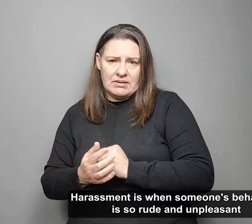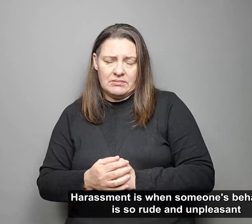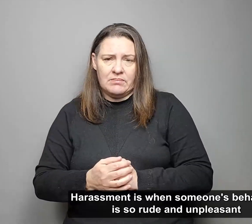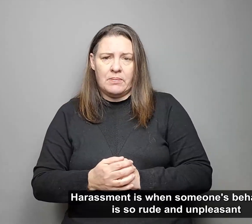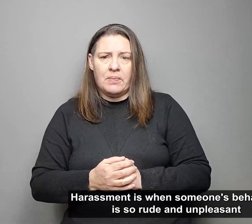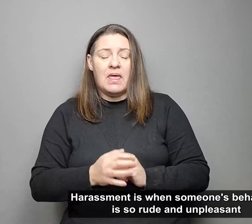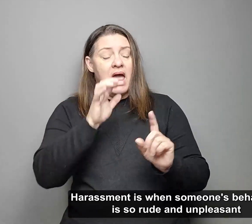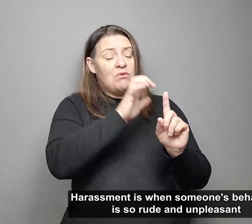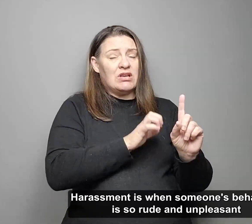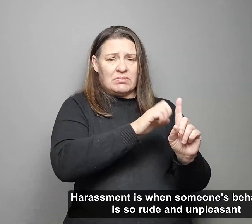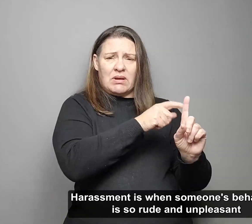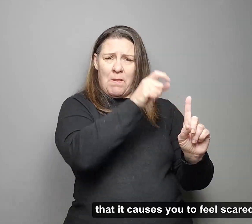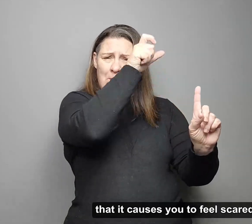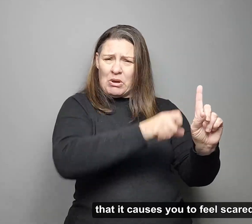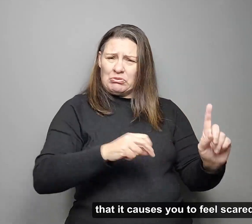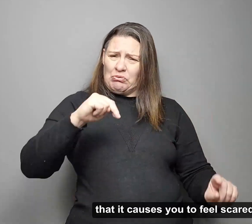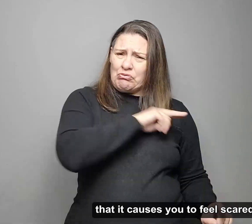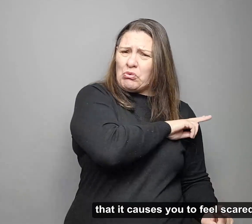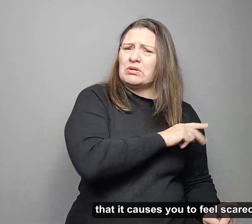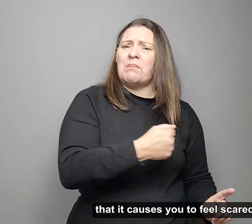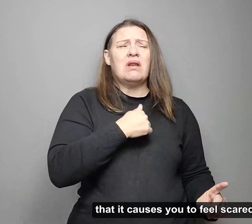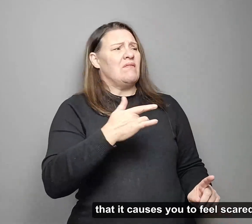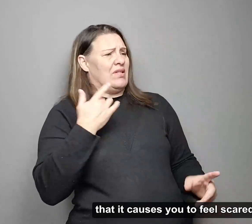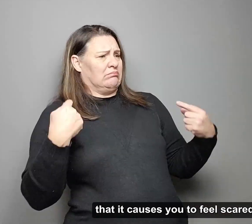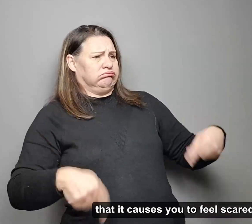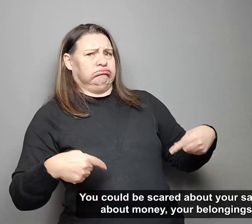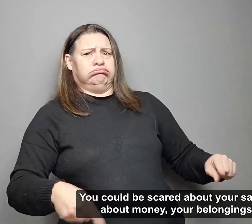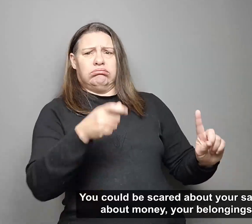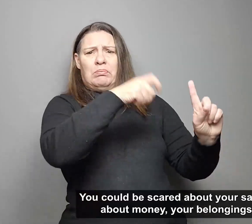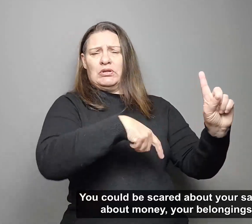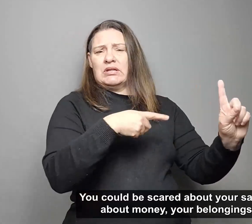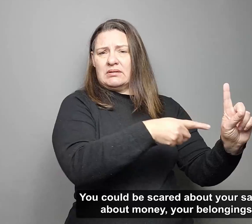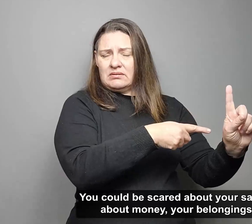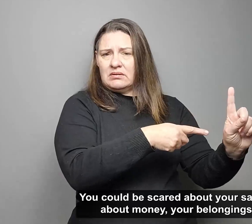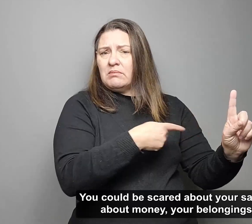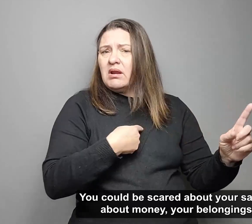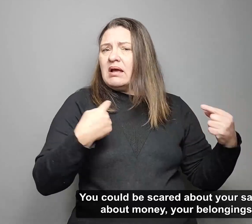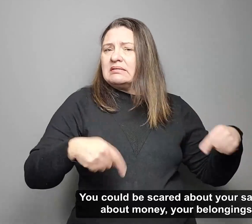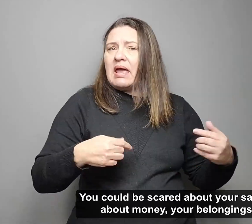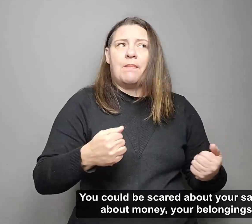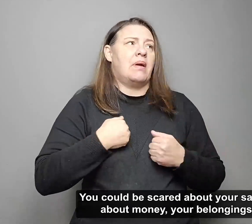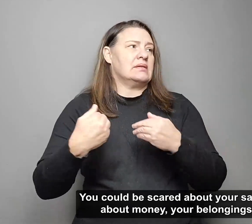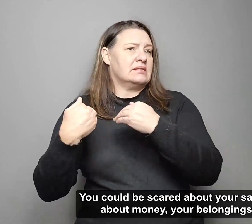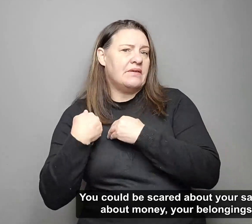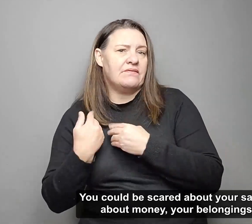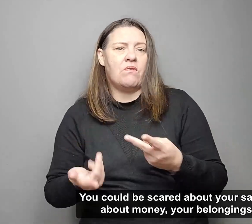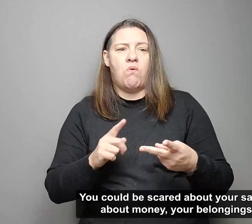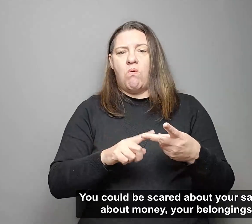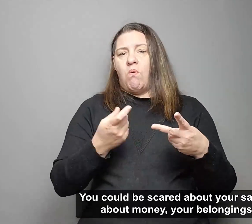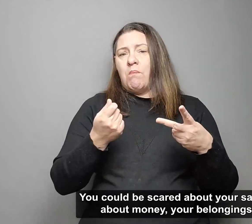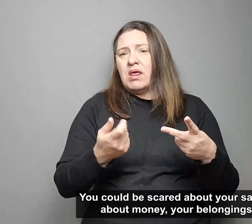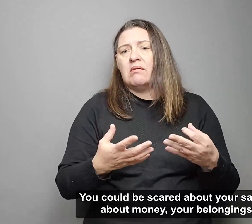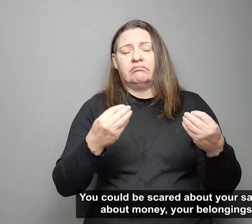someone's behavior is so rude and unpleasant that it causes you to feel scared. You could be scared about your safety, about money,